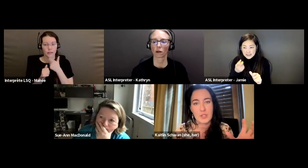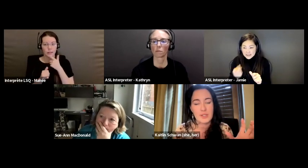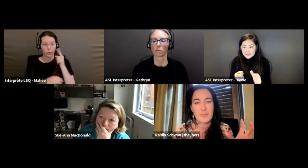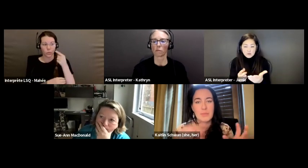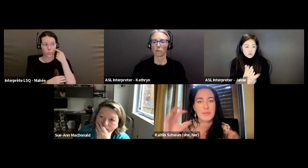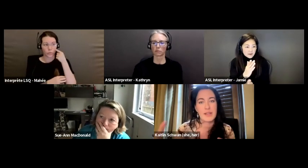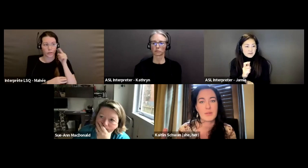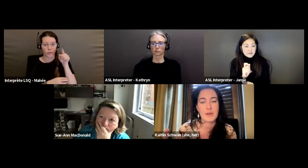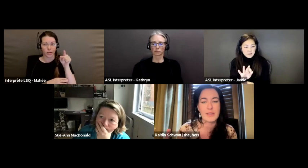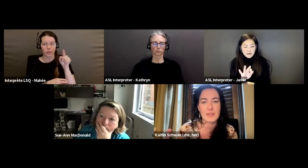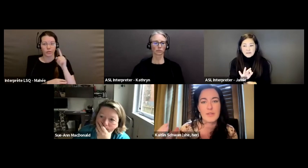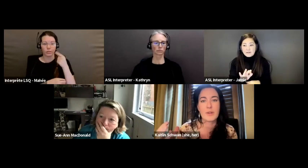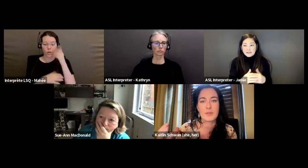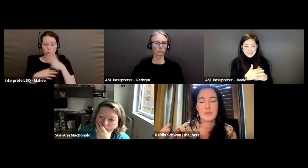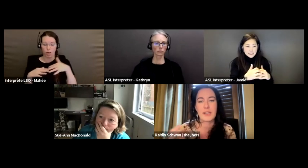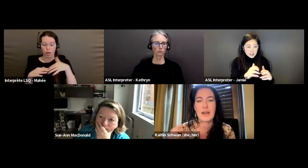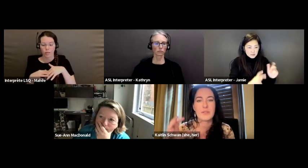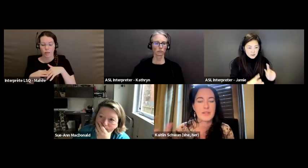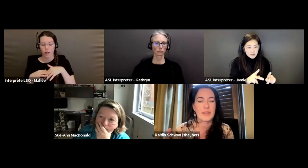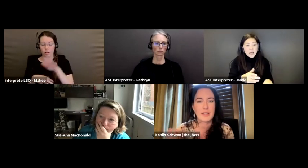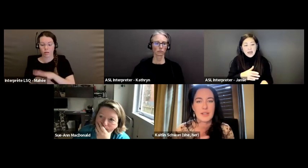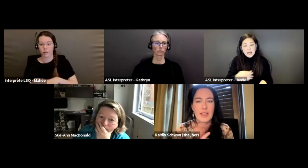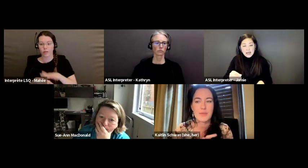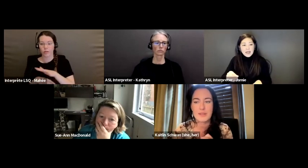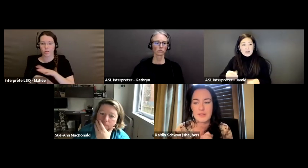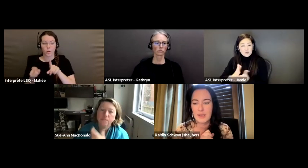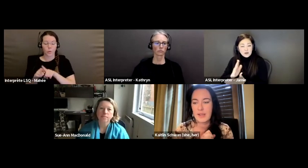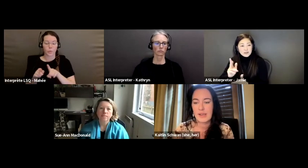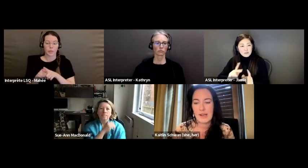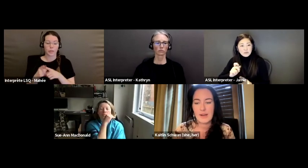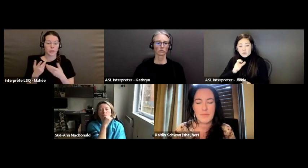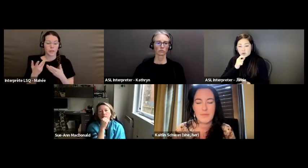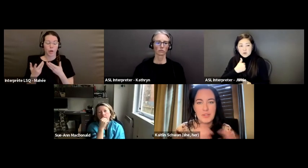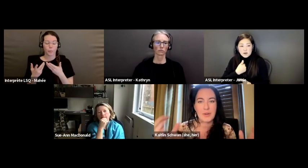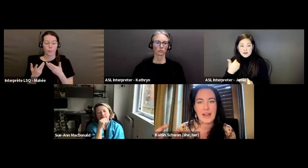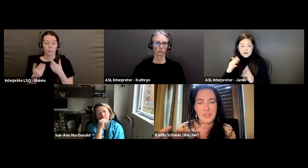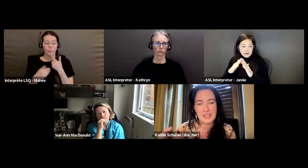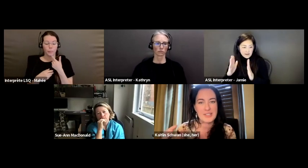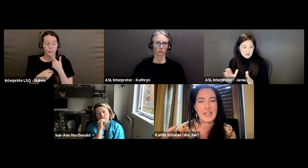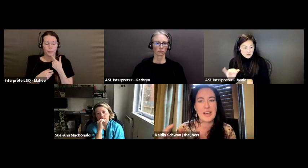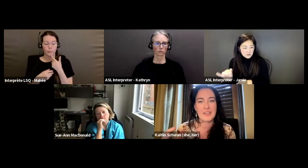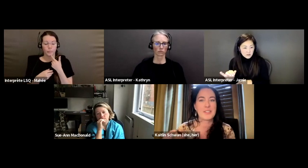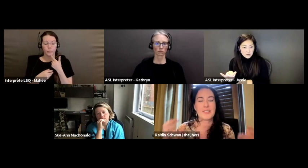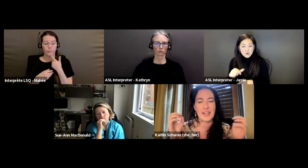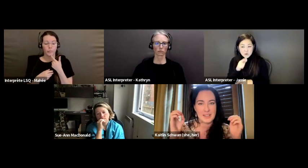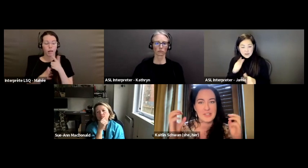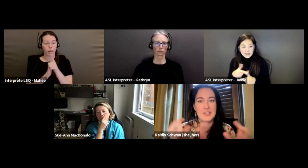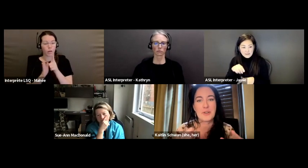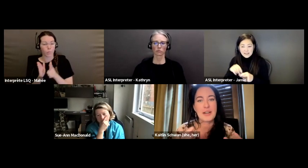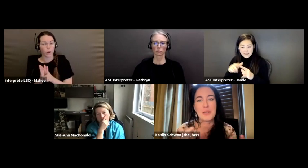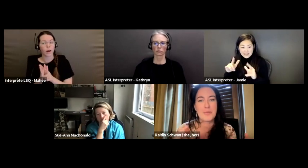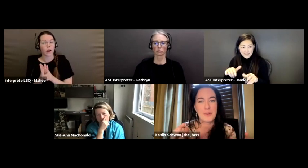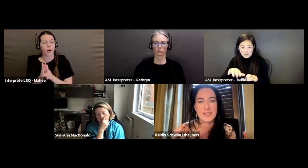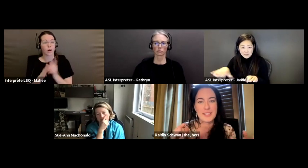of Indigenous peoples and the rights of folks who are unhoused and living in encampments. I don't have a lot to say other than to say this